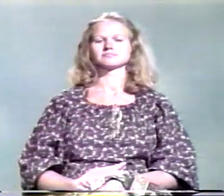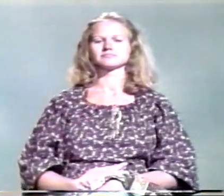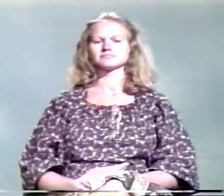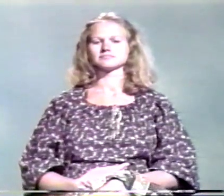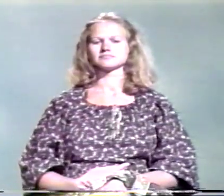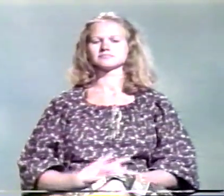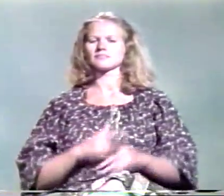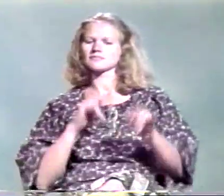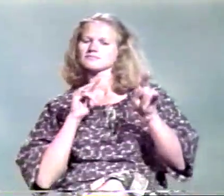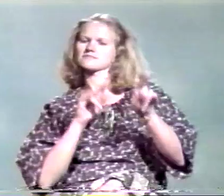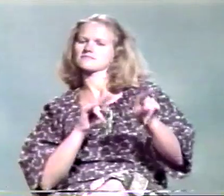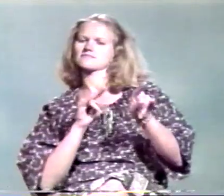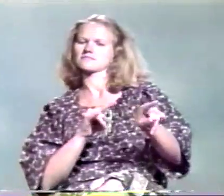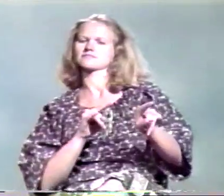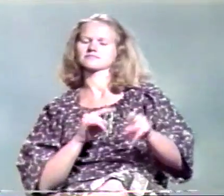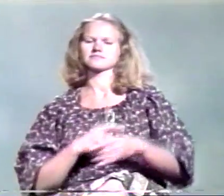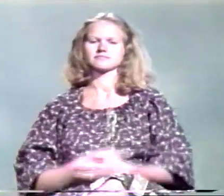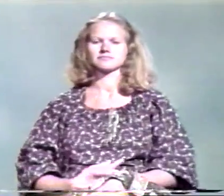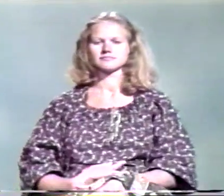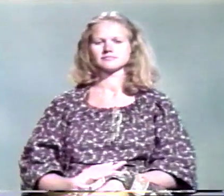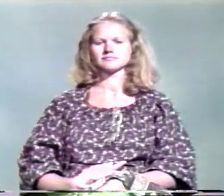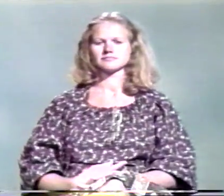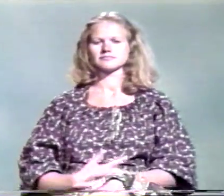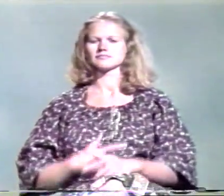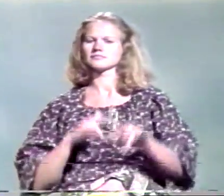To mock. To mock.